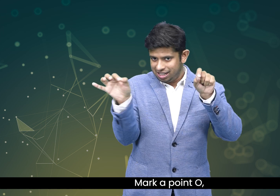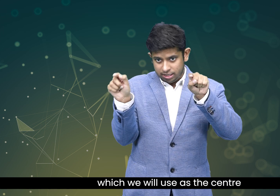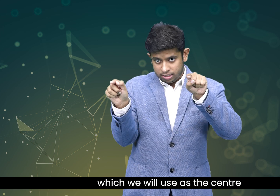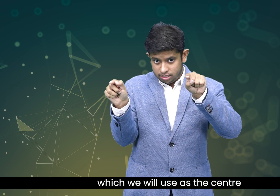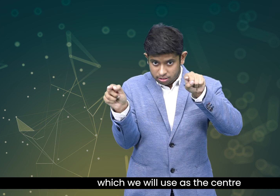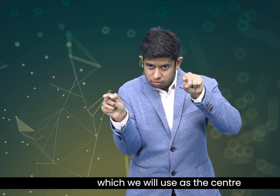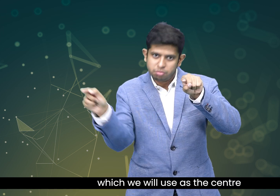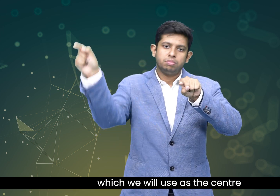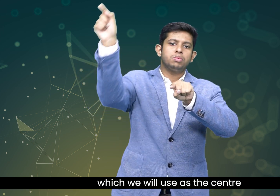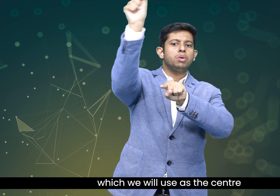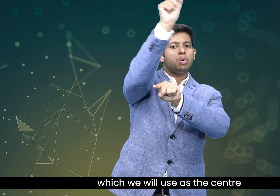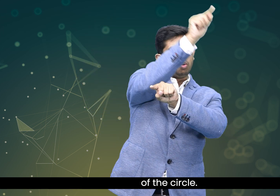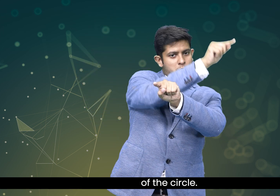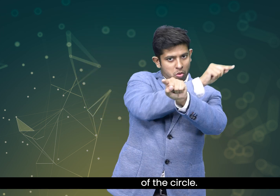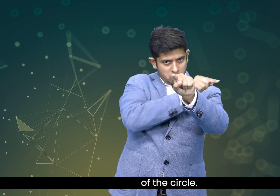which we will use as the center of the circle.